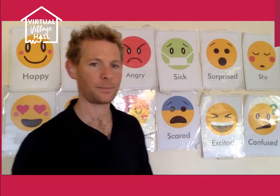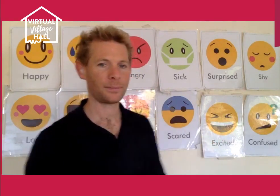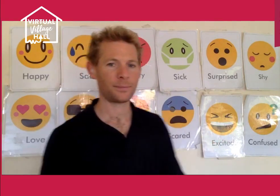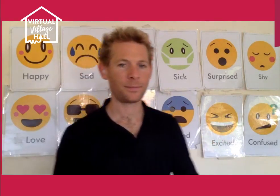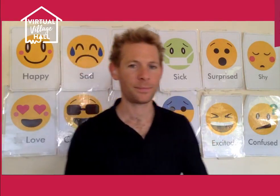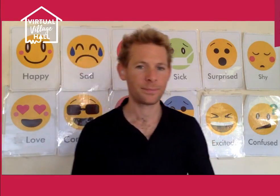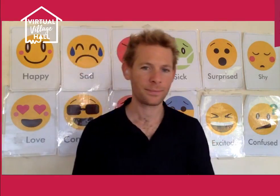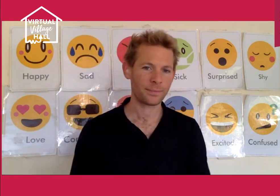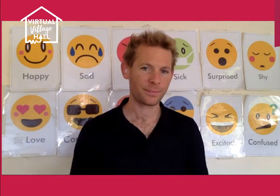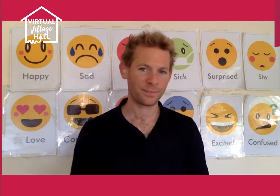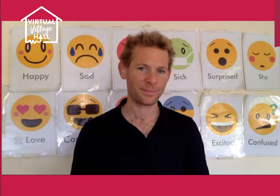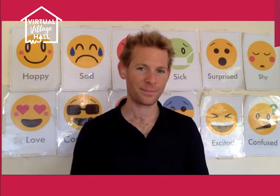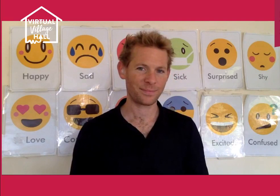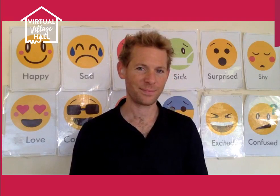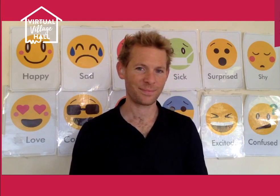What about the sign for excited?